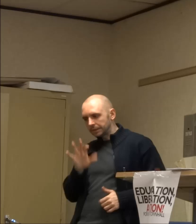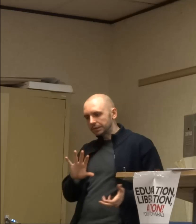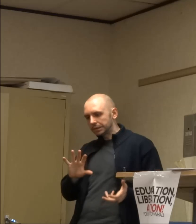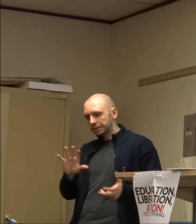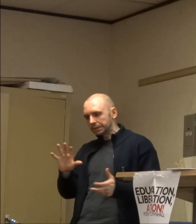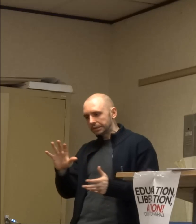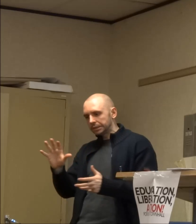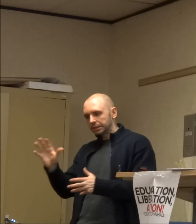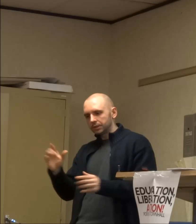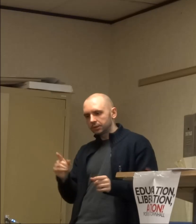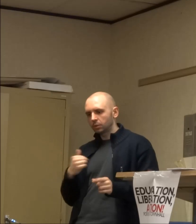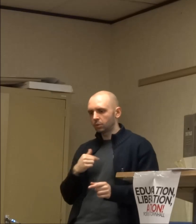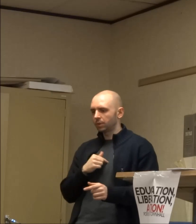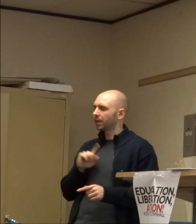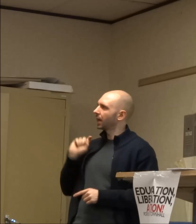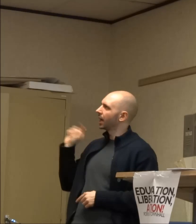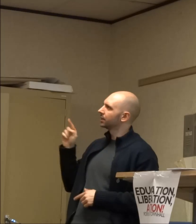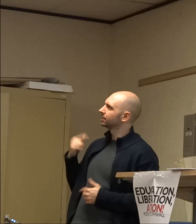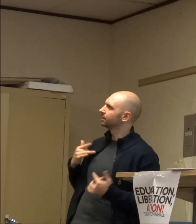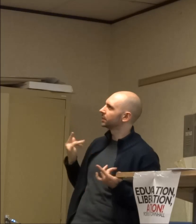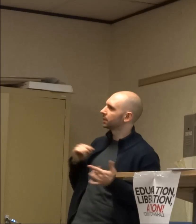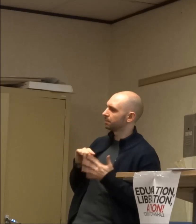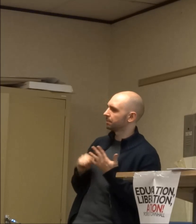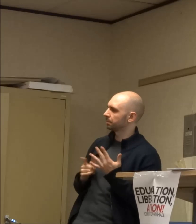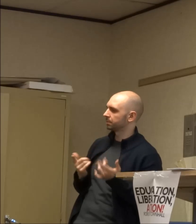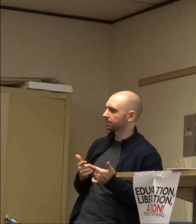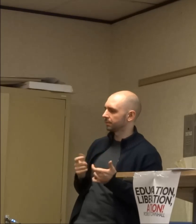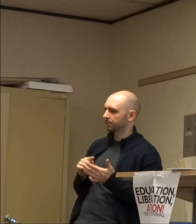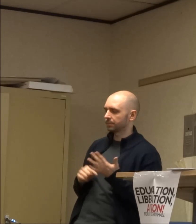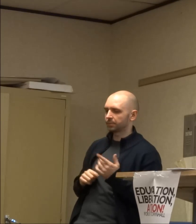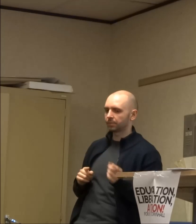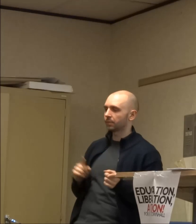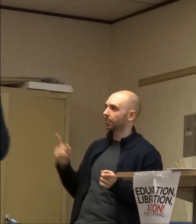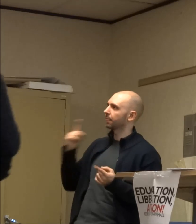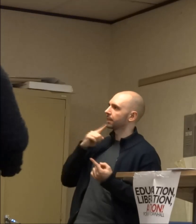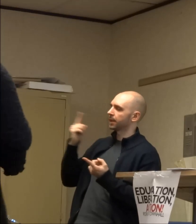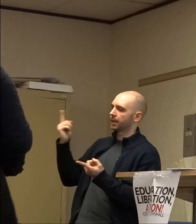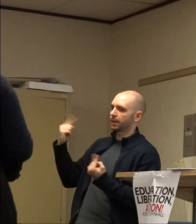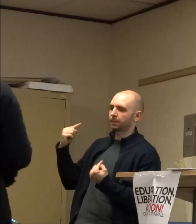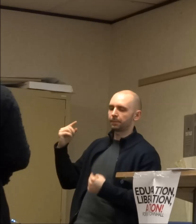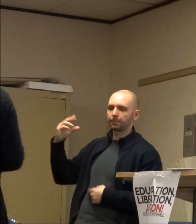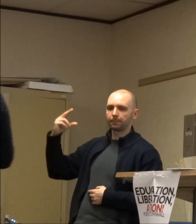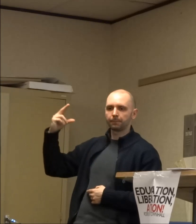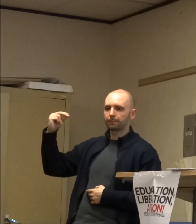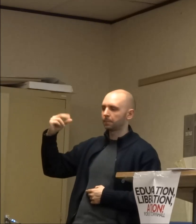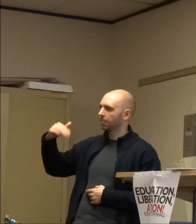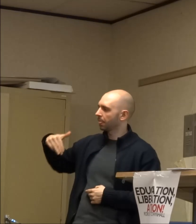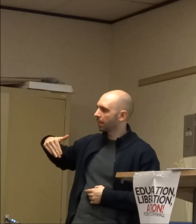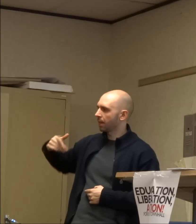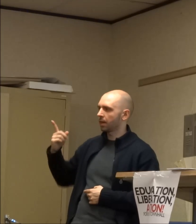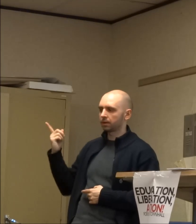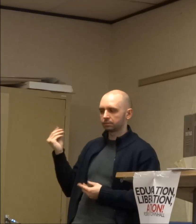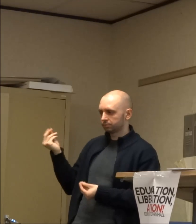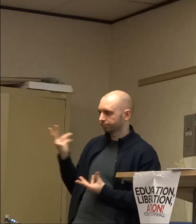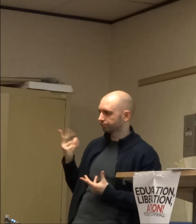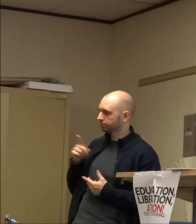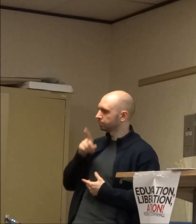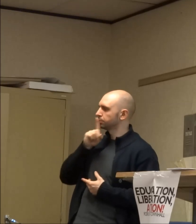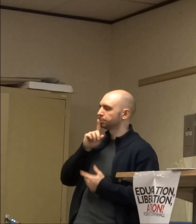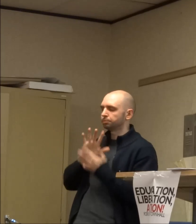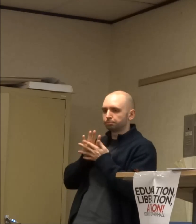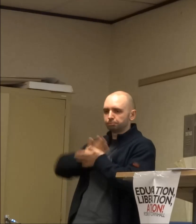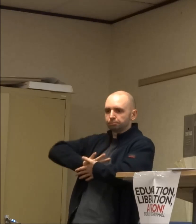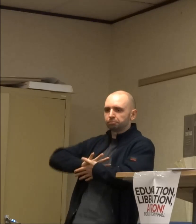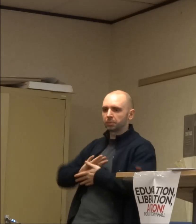addressed. Essentially, our knowledges, subjectivities, and identities are incommensurable with the dominant politics of oppression that is